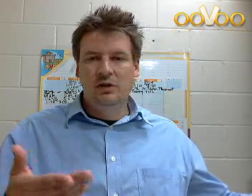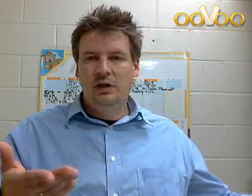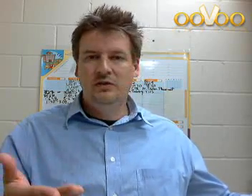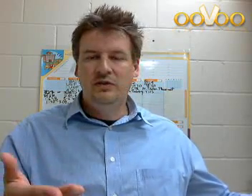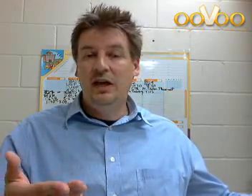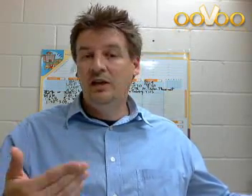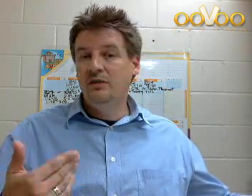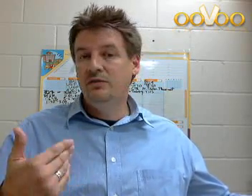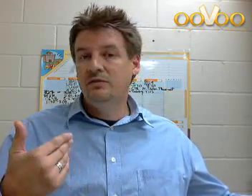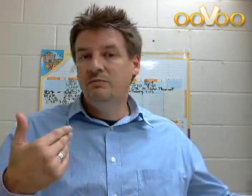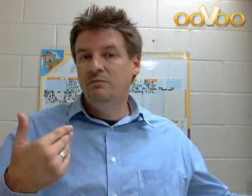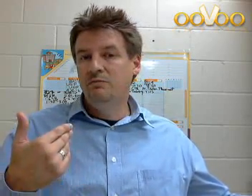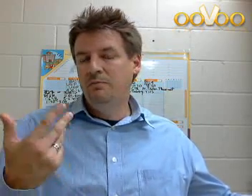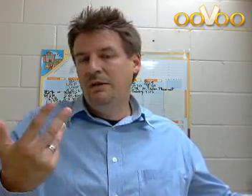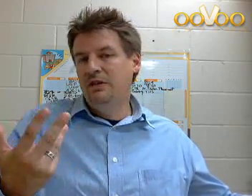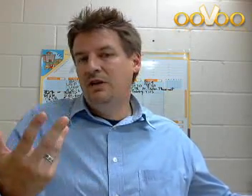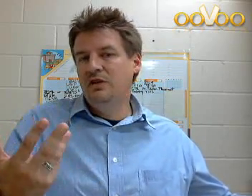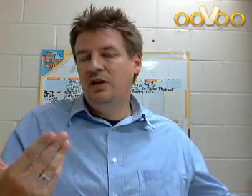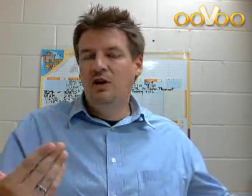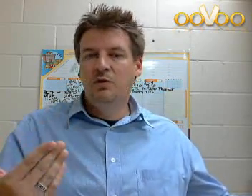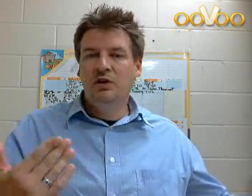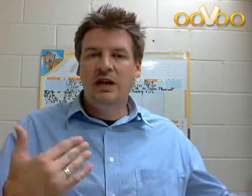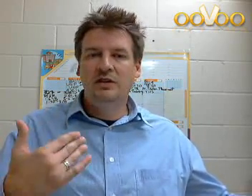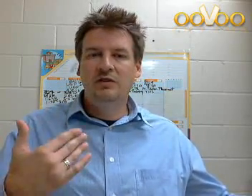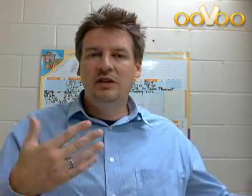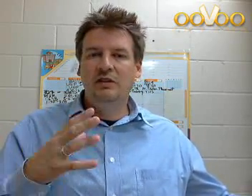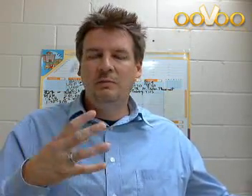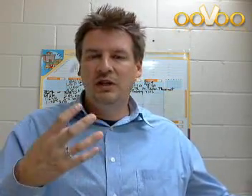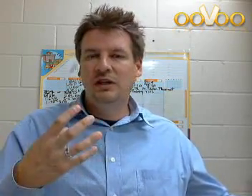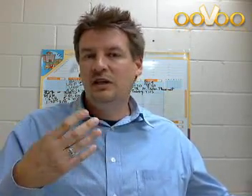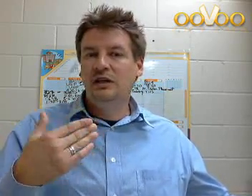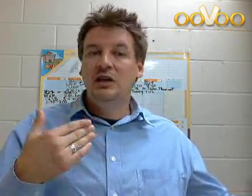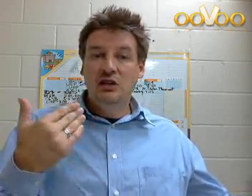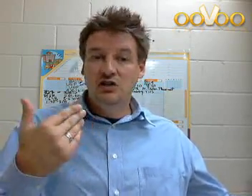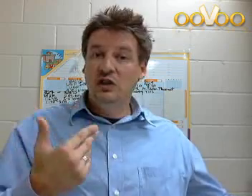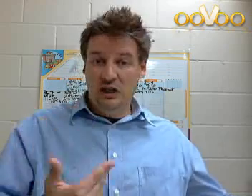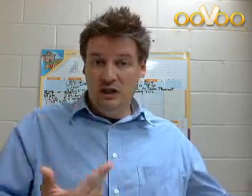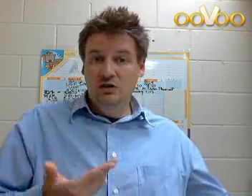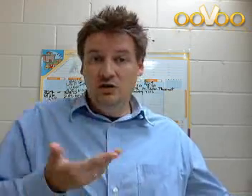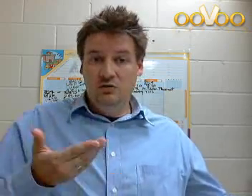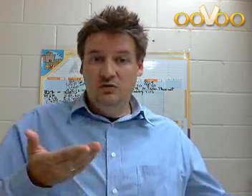it says maybe there's a homework activity. I'm thinking that you can introduce